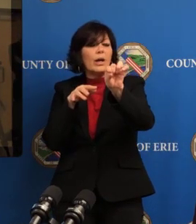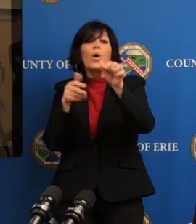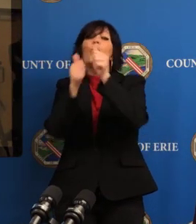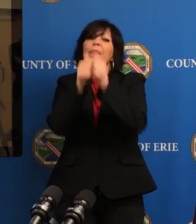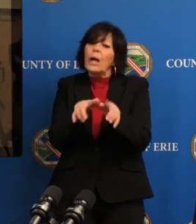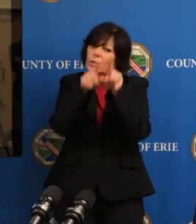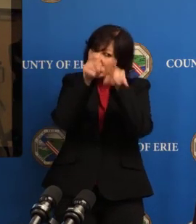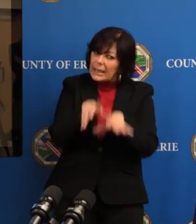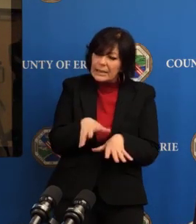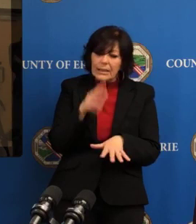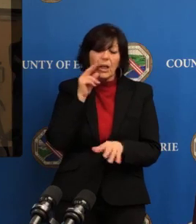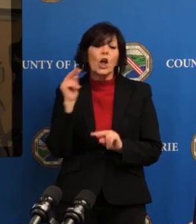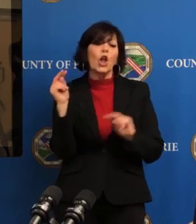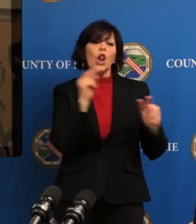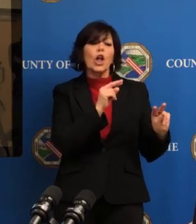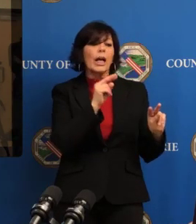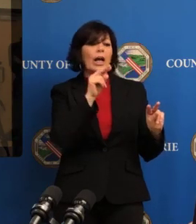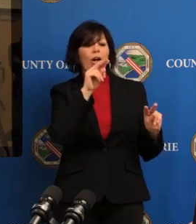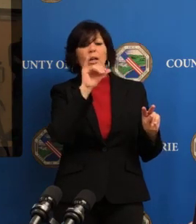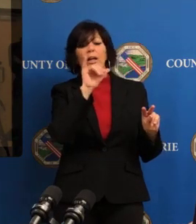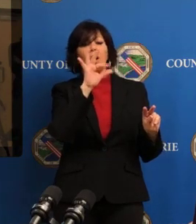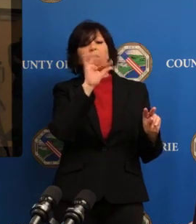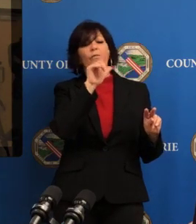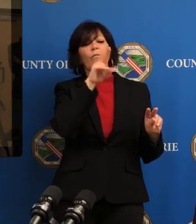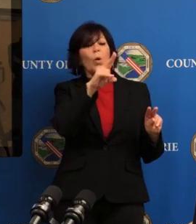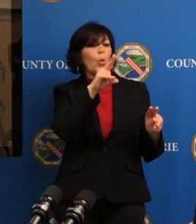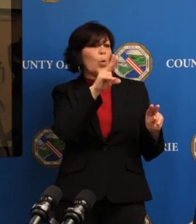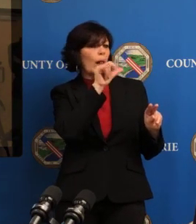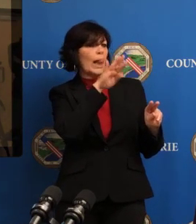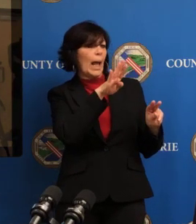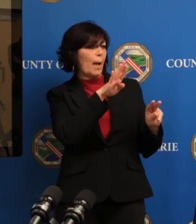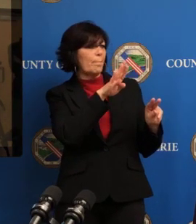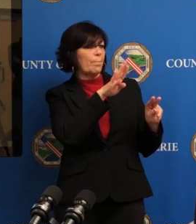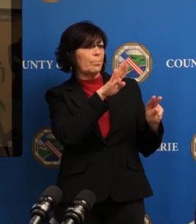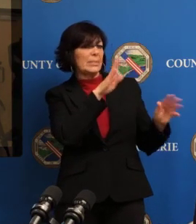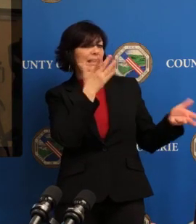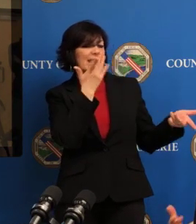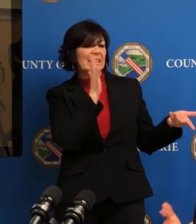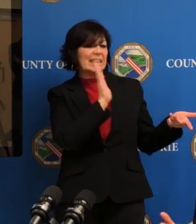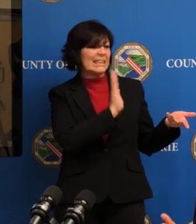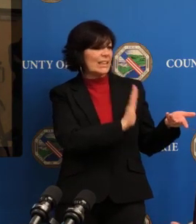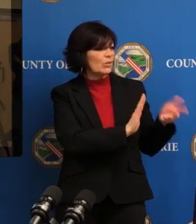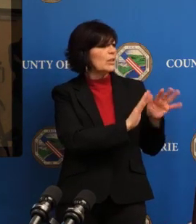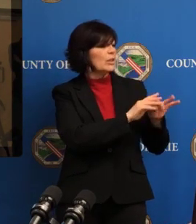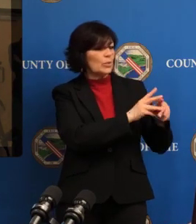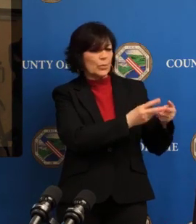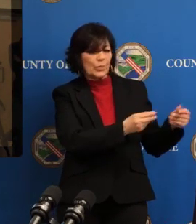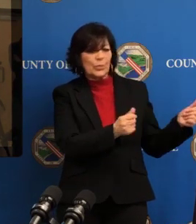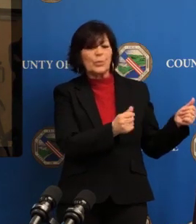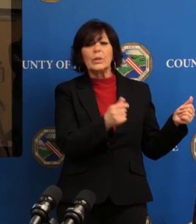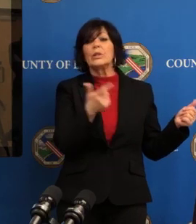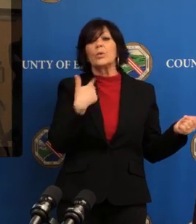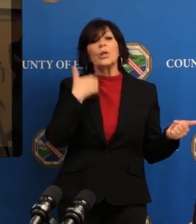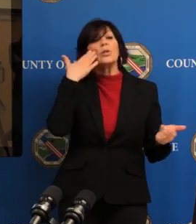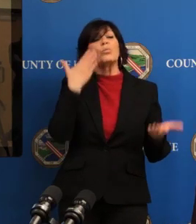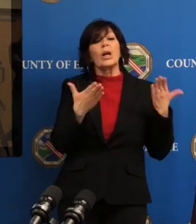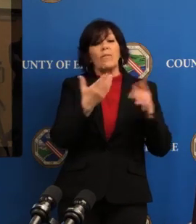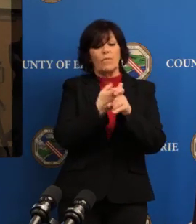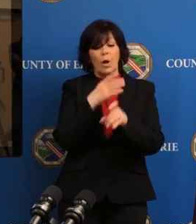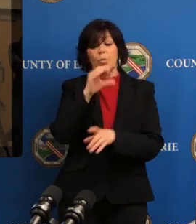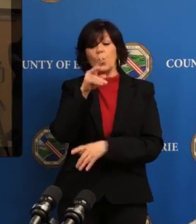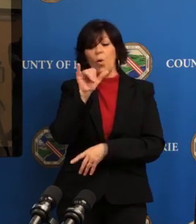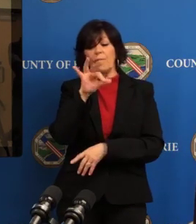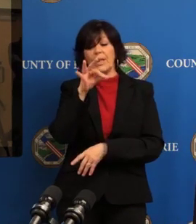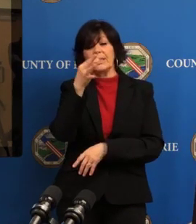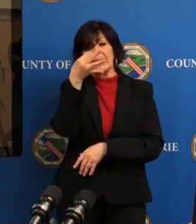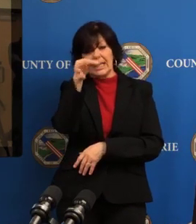our influenza labs positive tests decreasing. So we know that discrepancy is probably from COVID-19. So again,